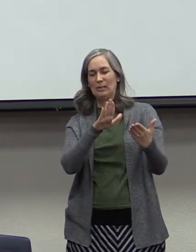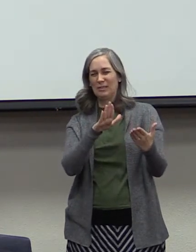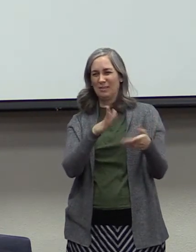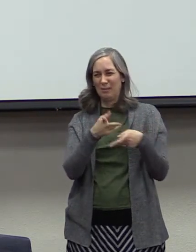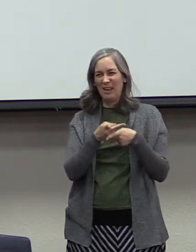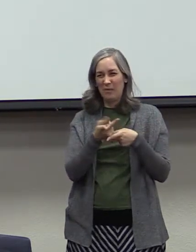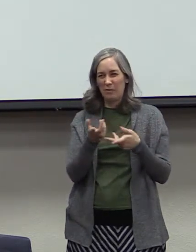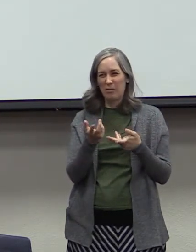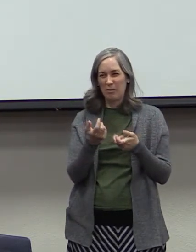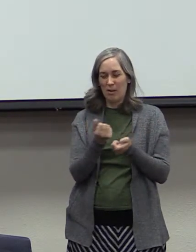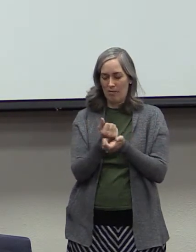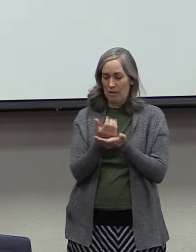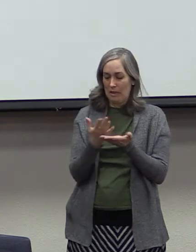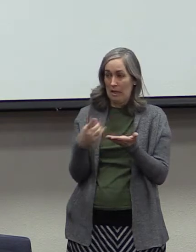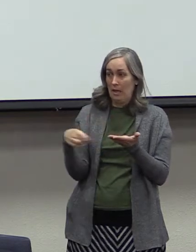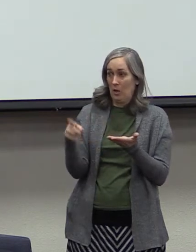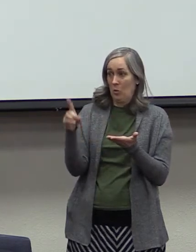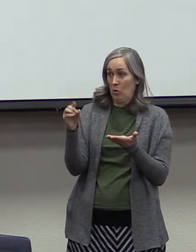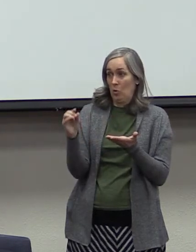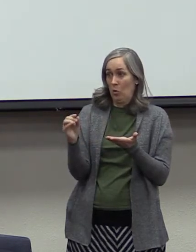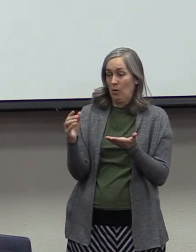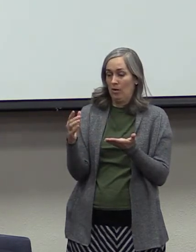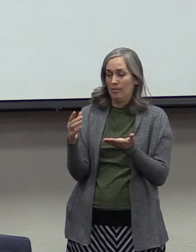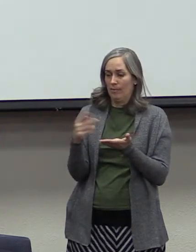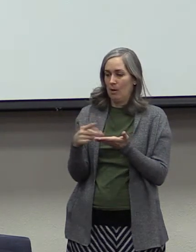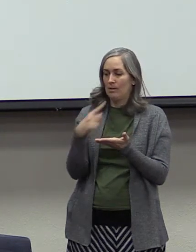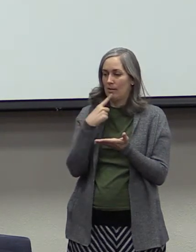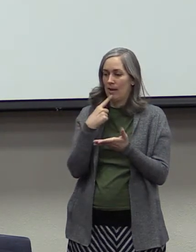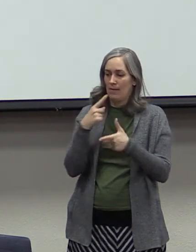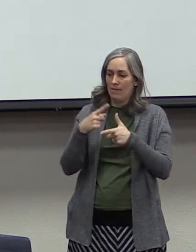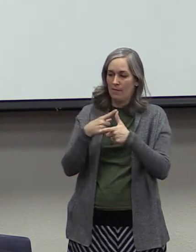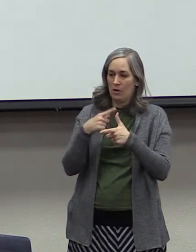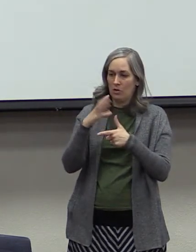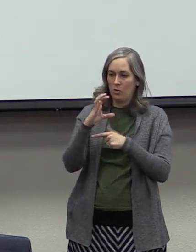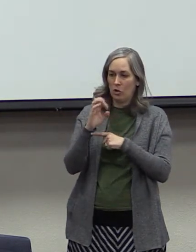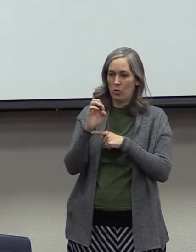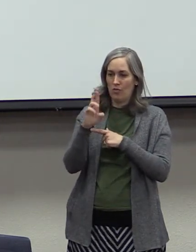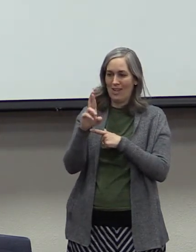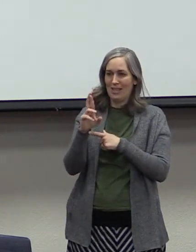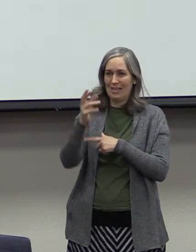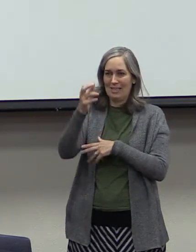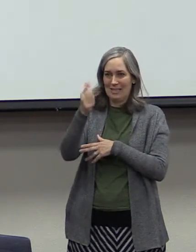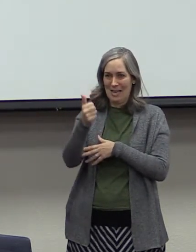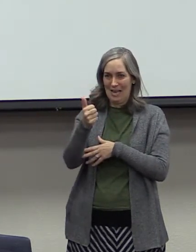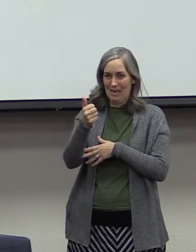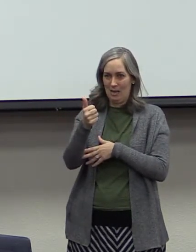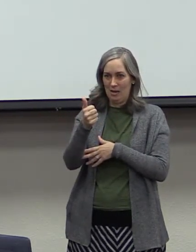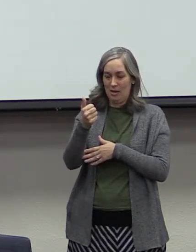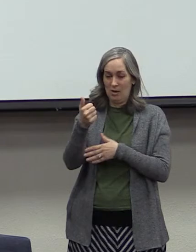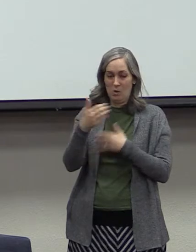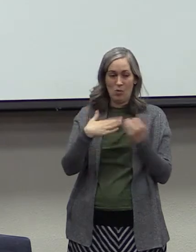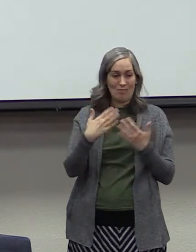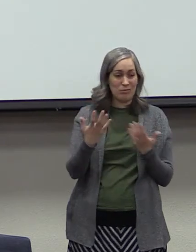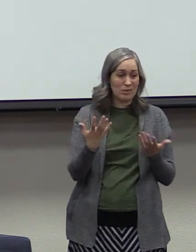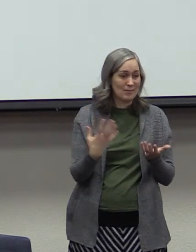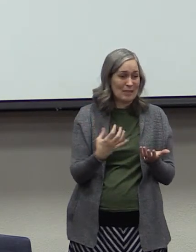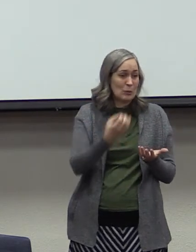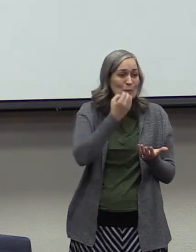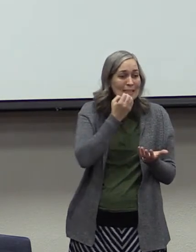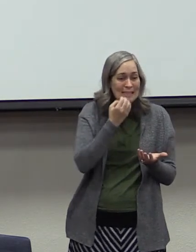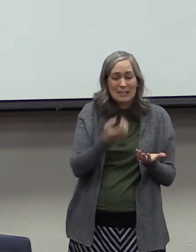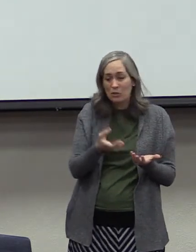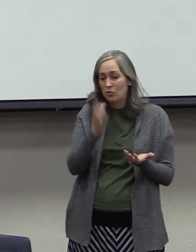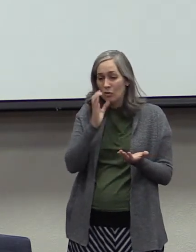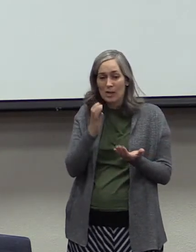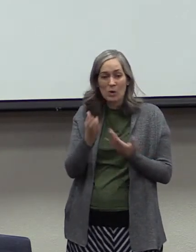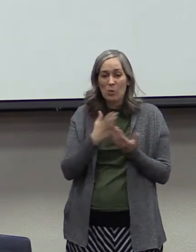with everything you do, Paul made that statement in 1 Corinthians 10, whether you eat, whether you drink, whatever you